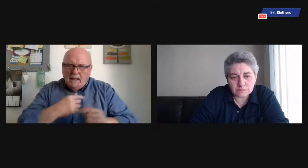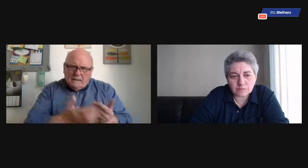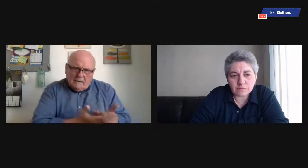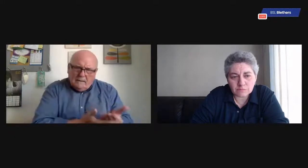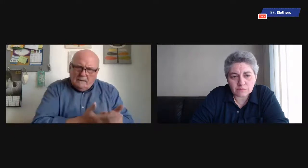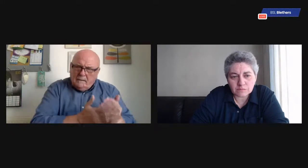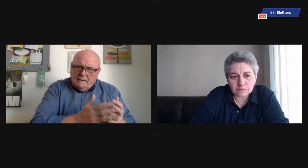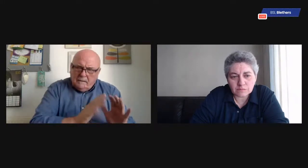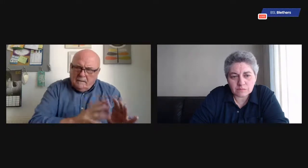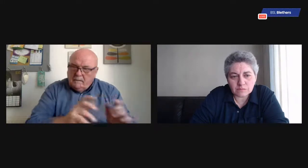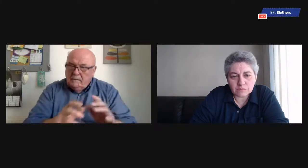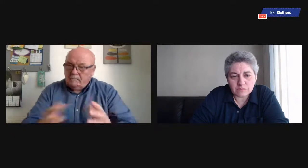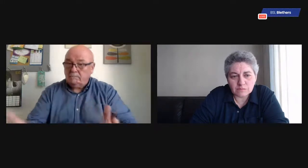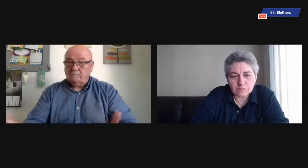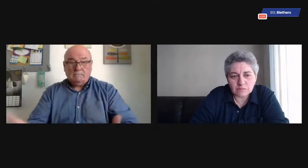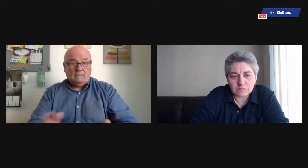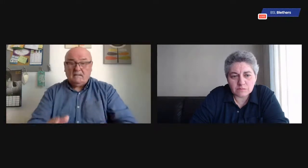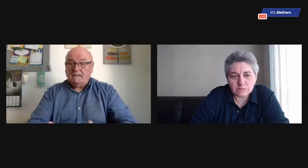needs resolved.